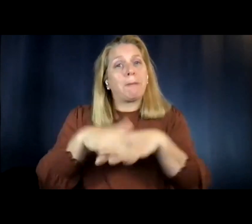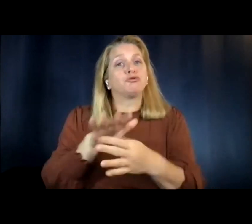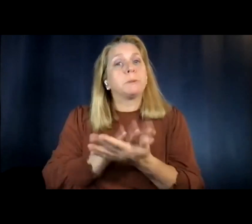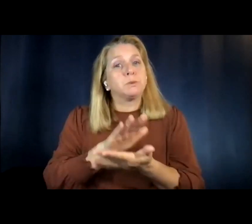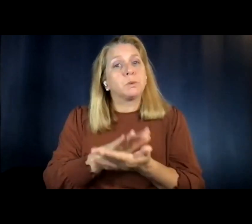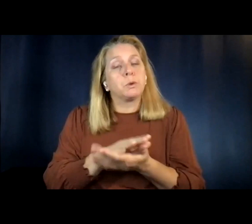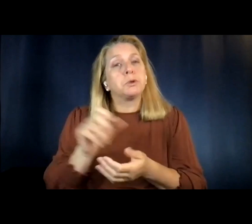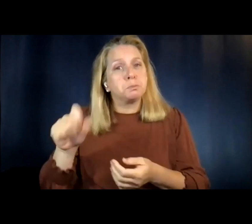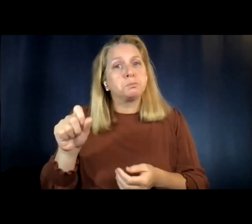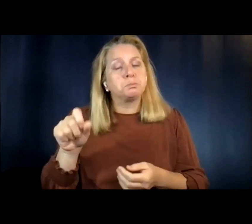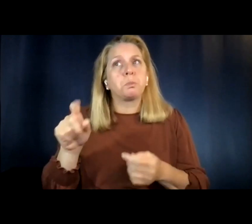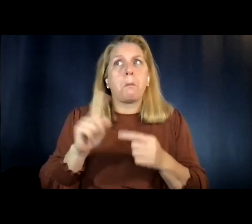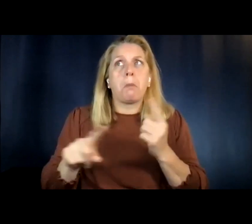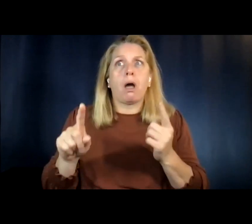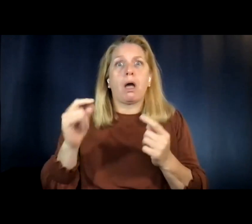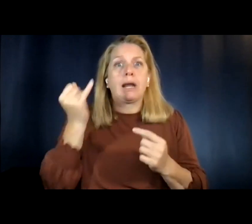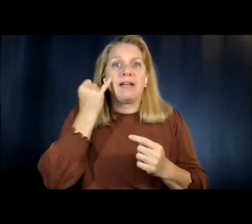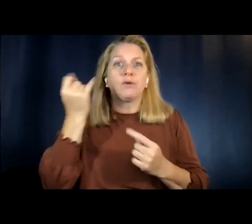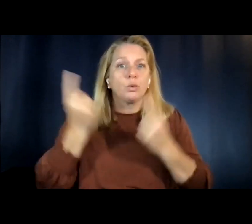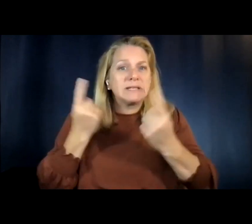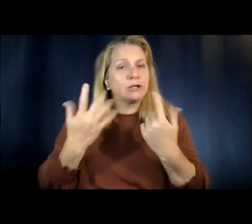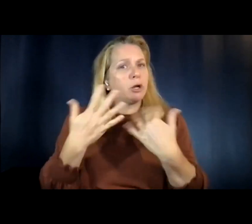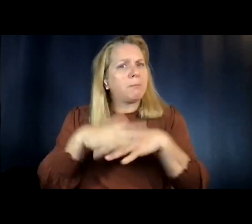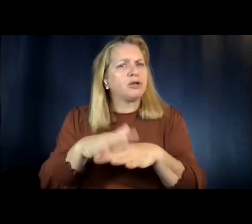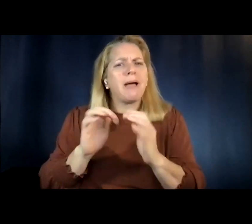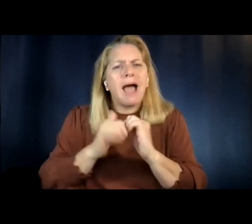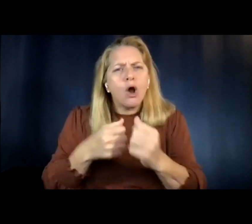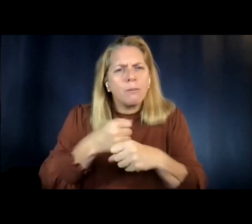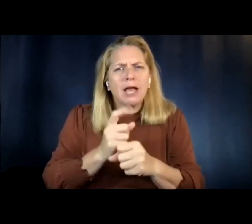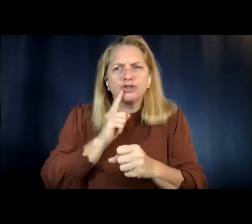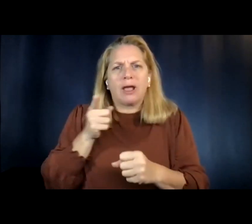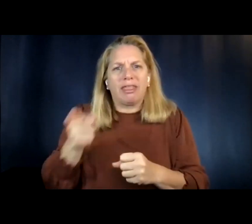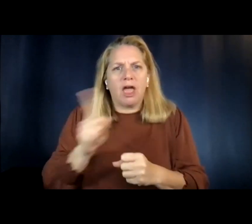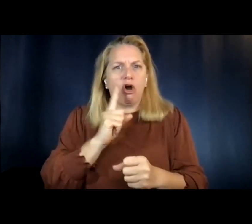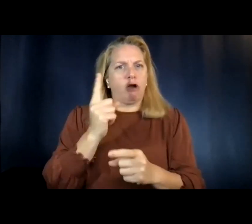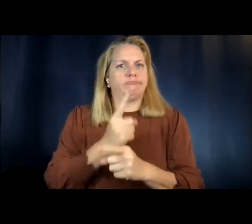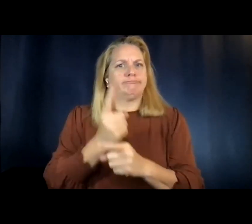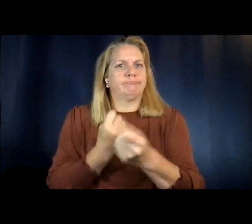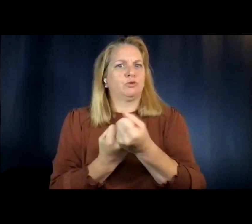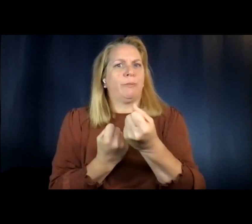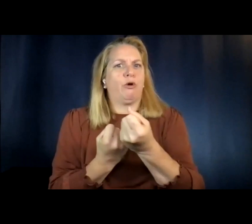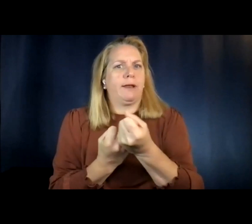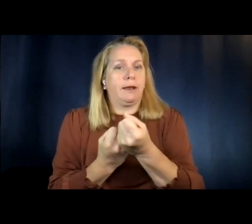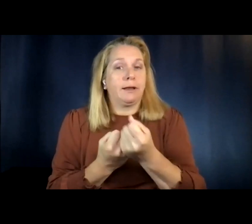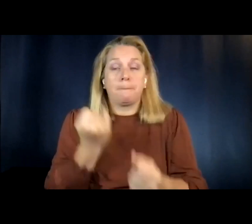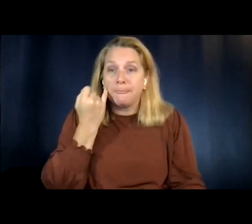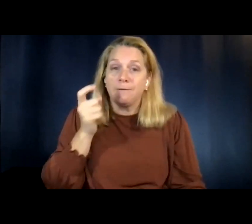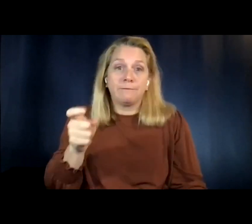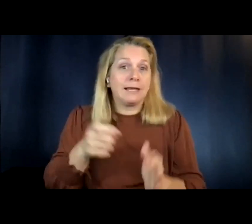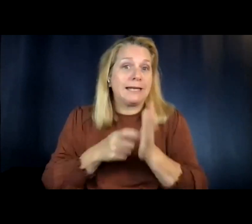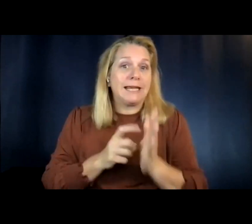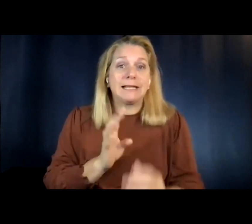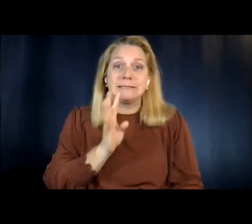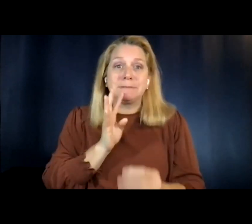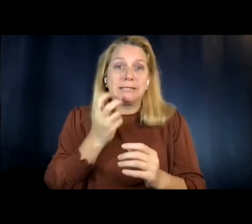mainstream, how do you make sure that your child is supported? If your child needs speech,